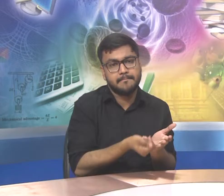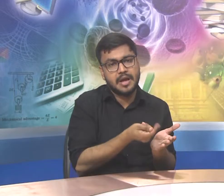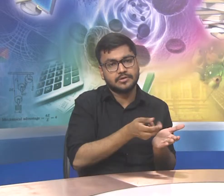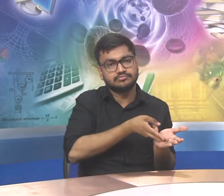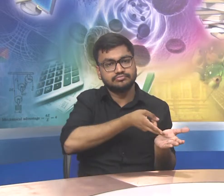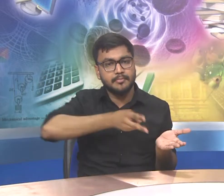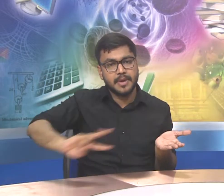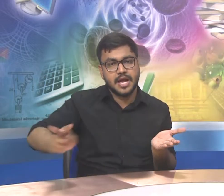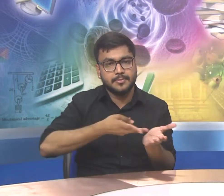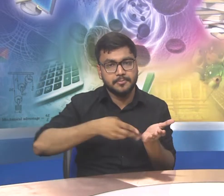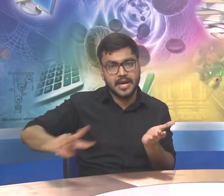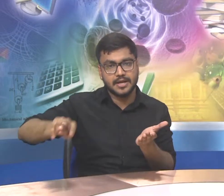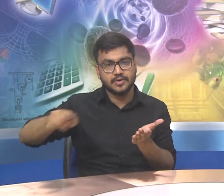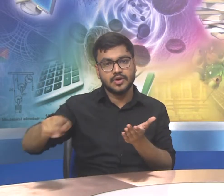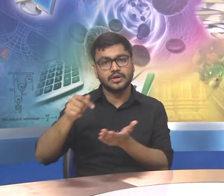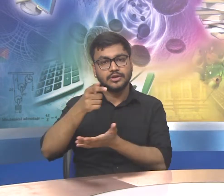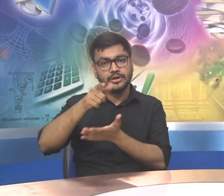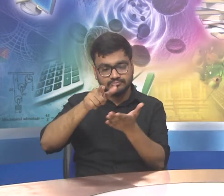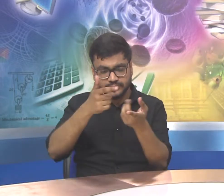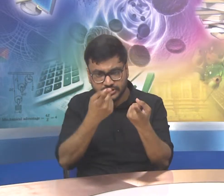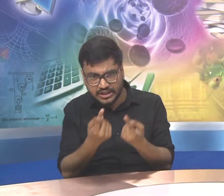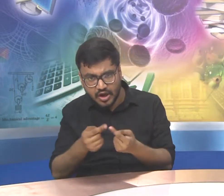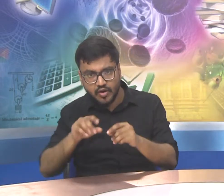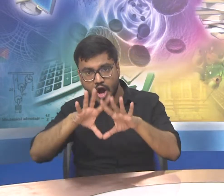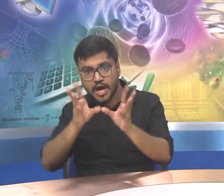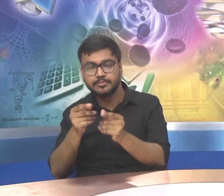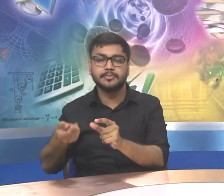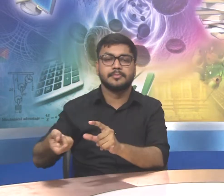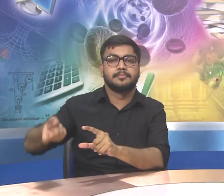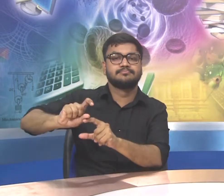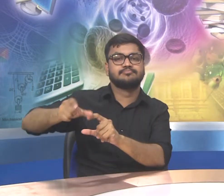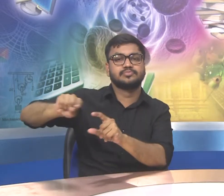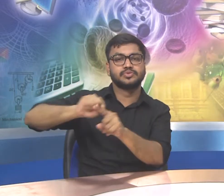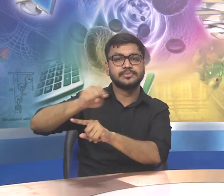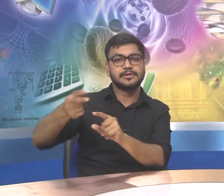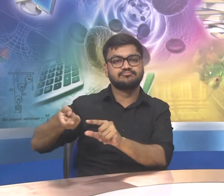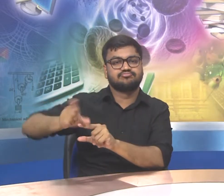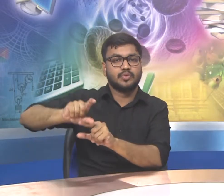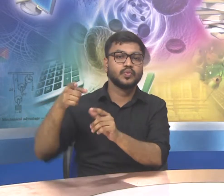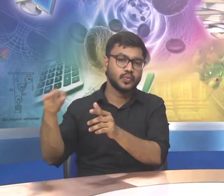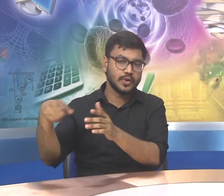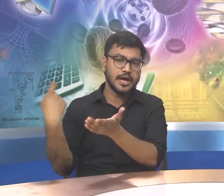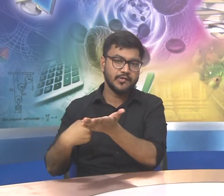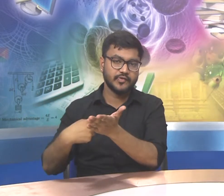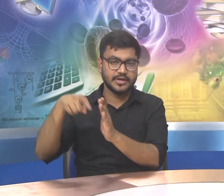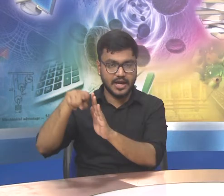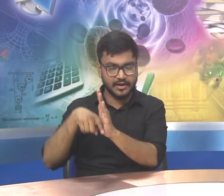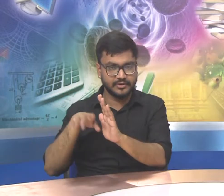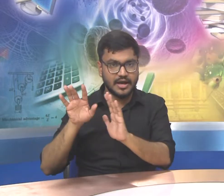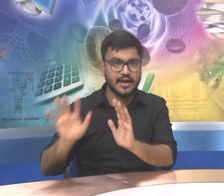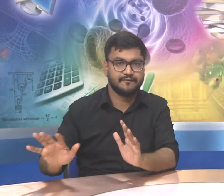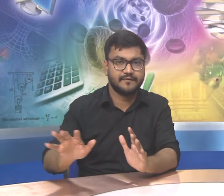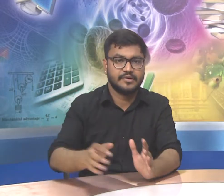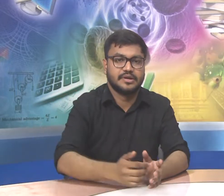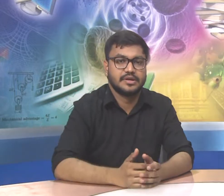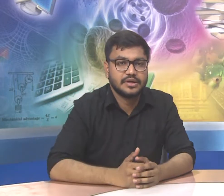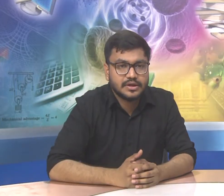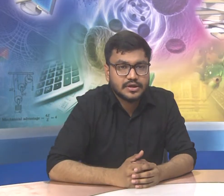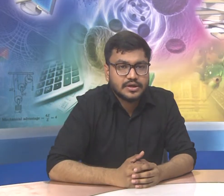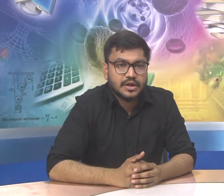may be allowed either on the security of assets or on a personal security or